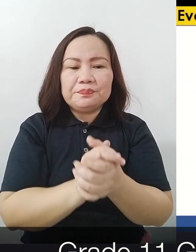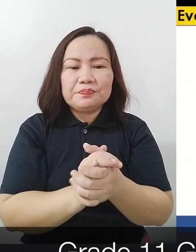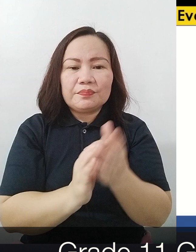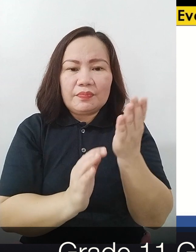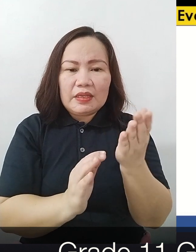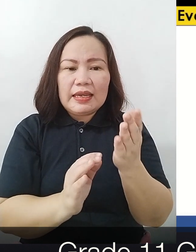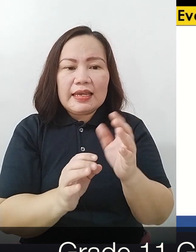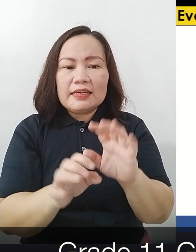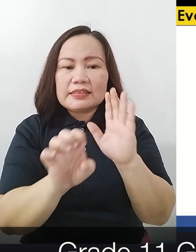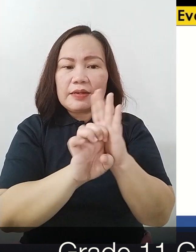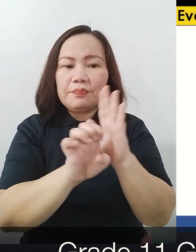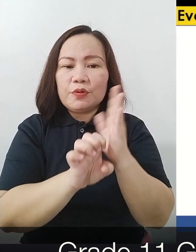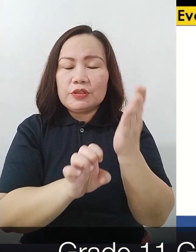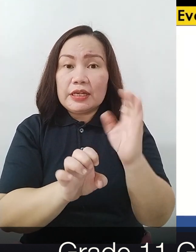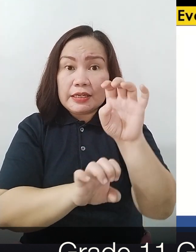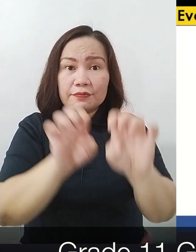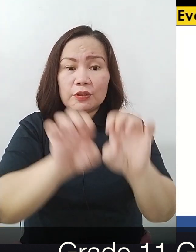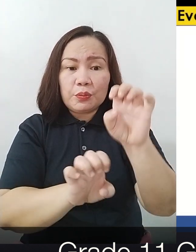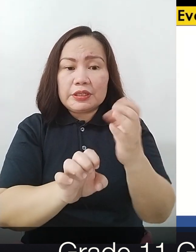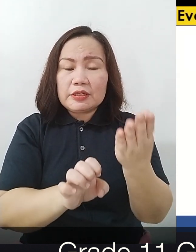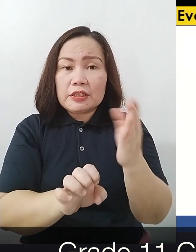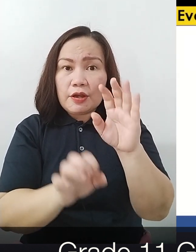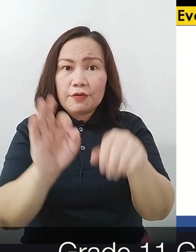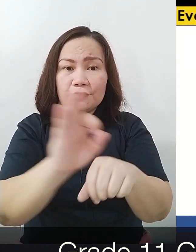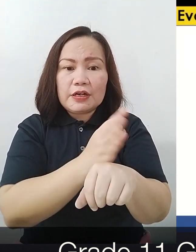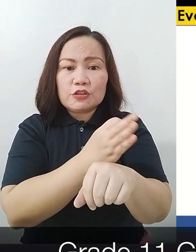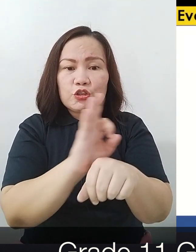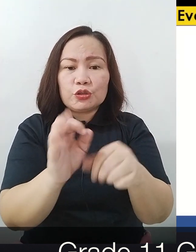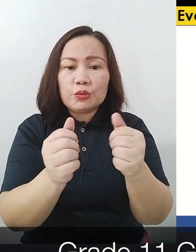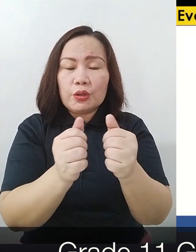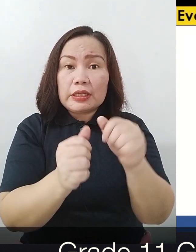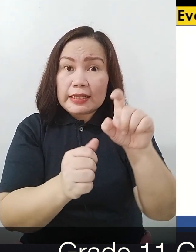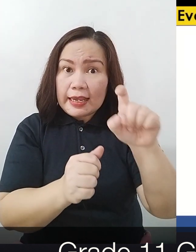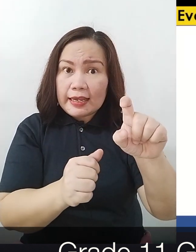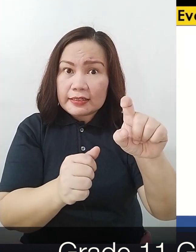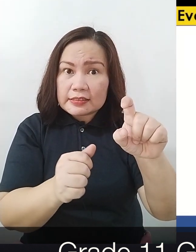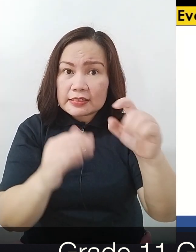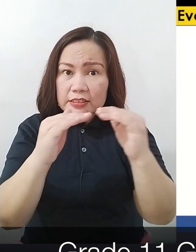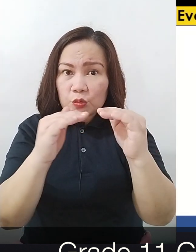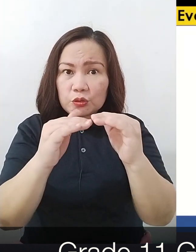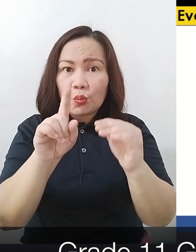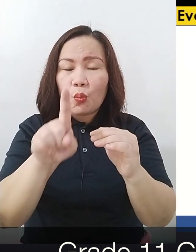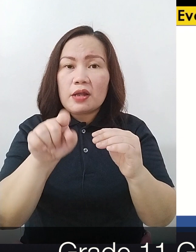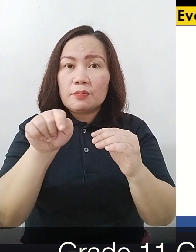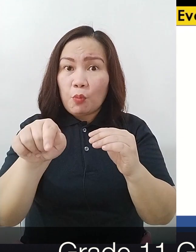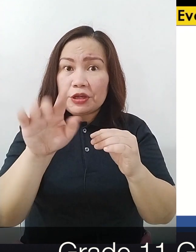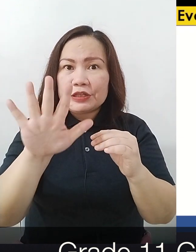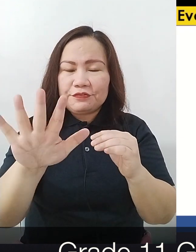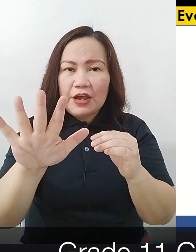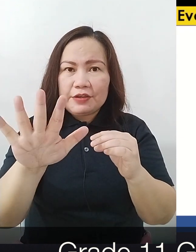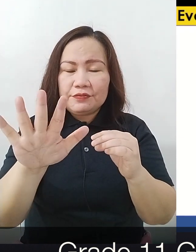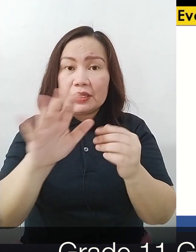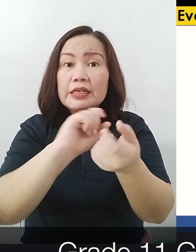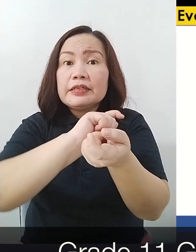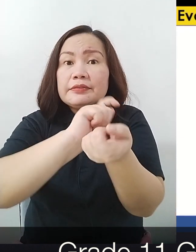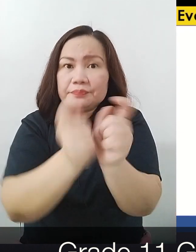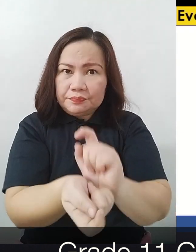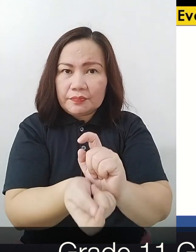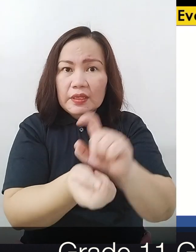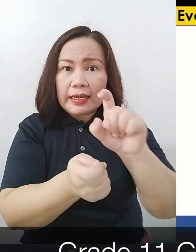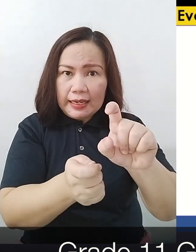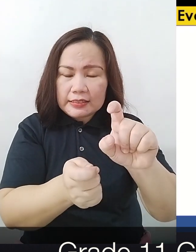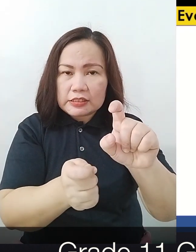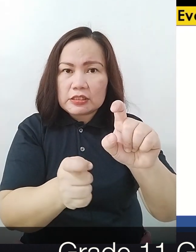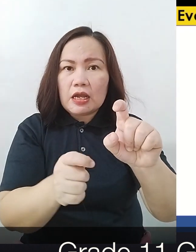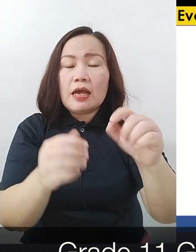Evaluate the following function at x is equal to 1.5. So the value of x is 1.5. So ang gagamitin